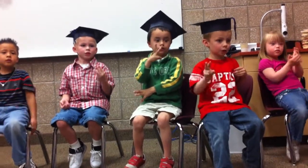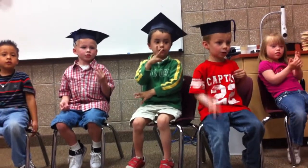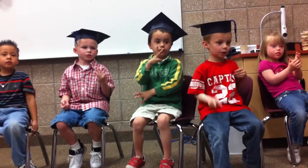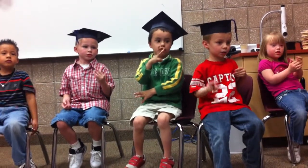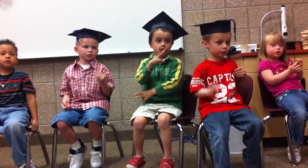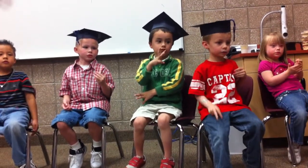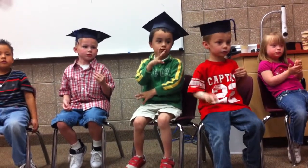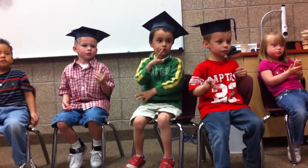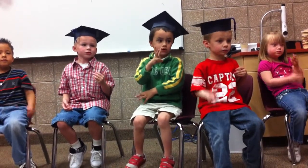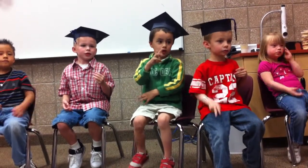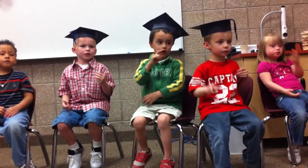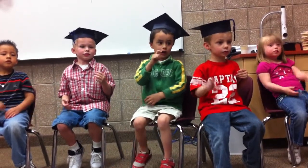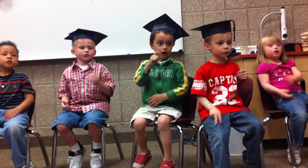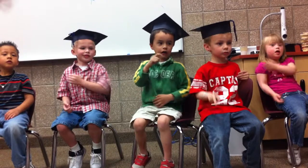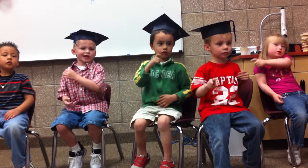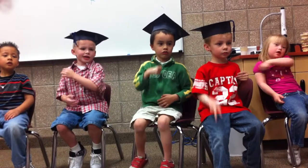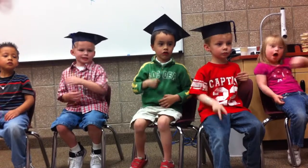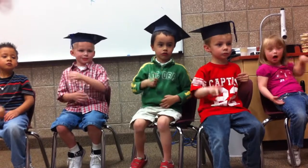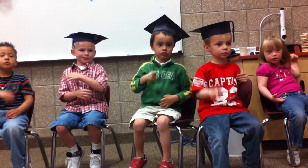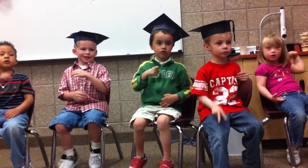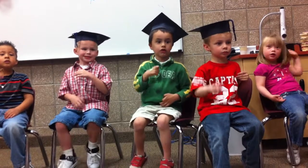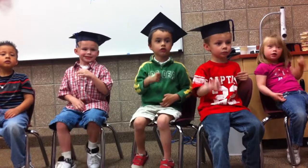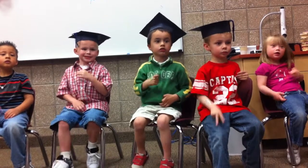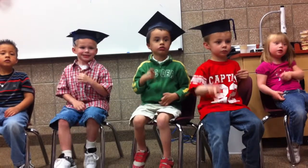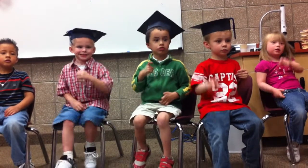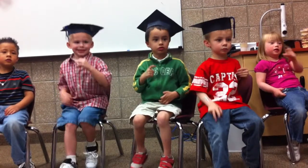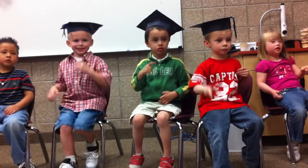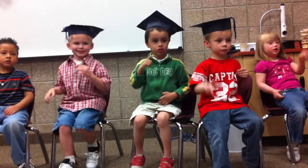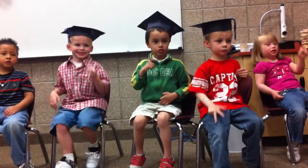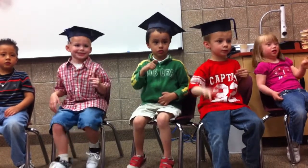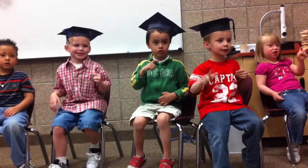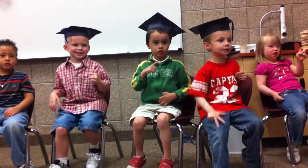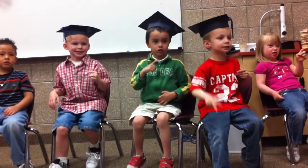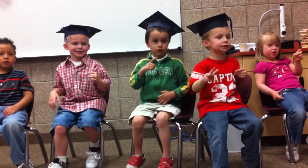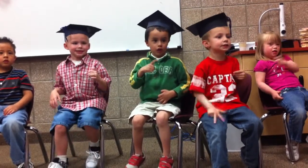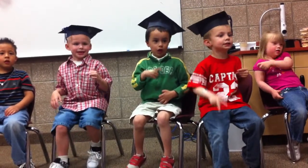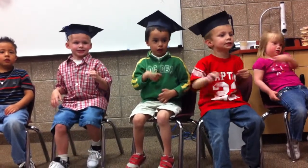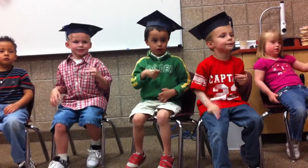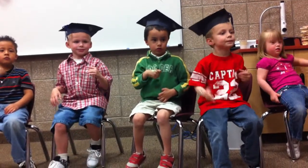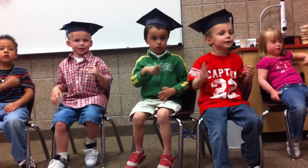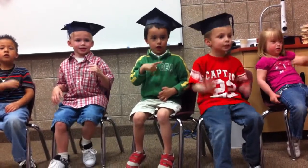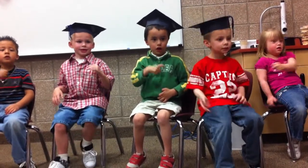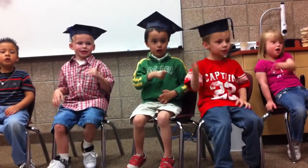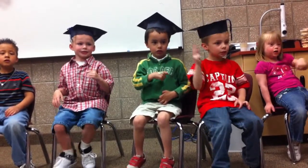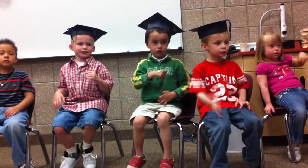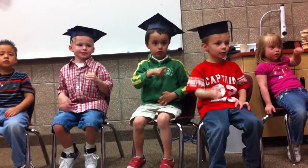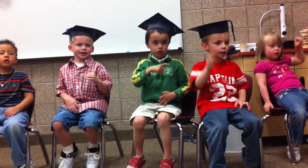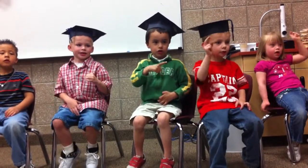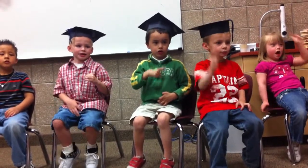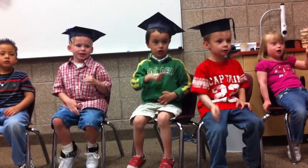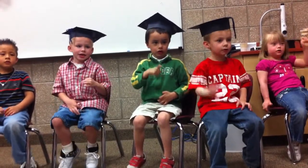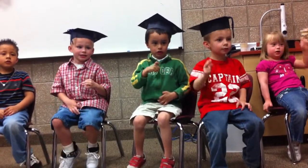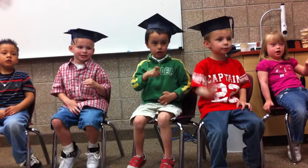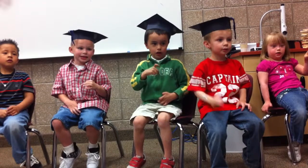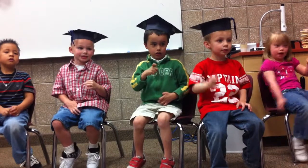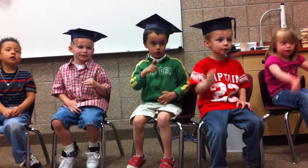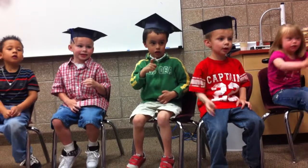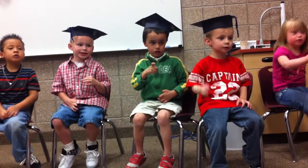w. X-ray, X-ray, x, x. X-ray, X-ray, x, x, x.